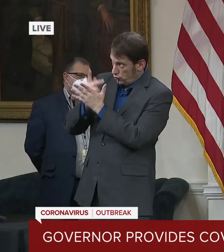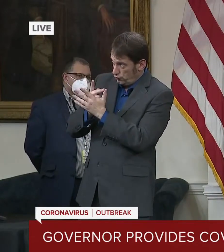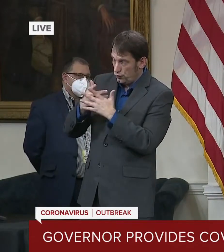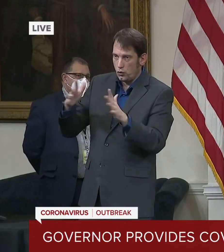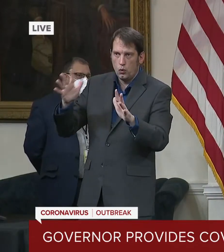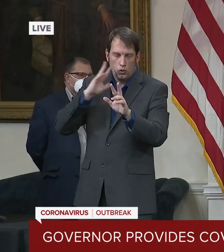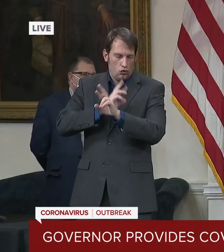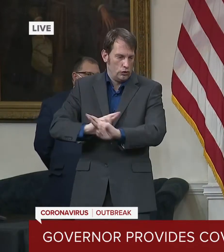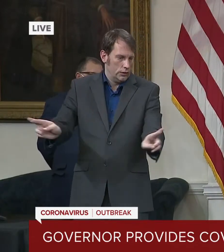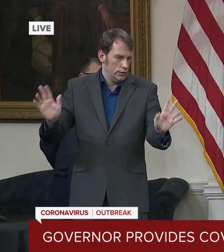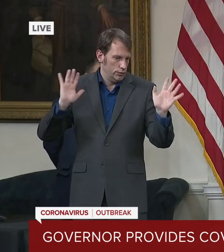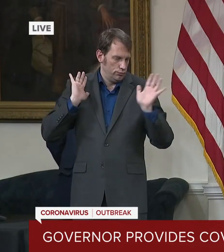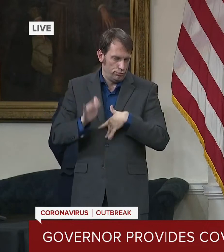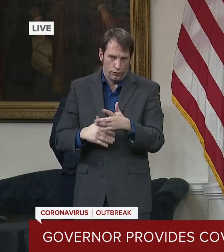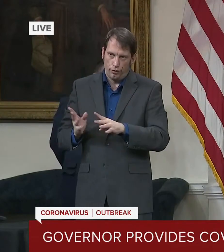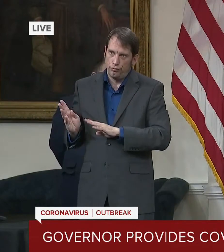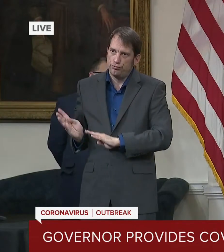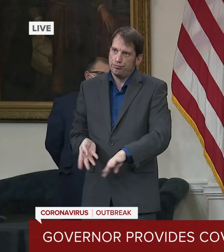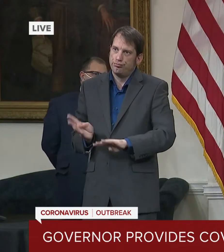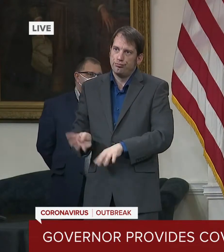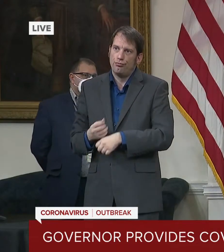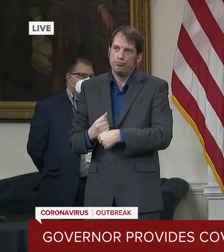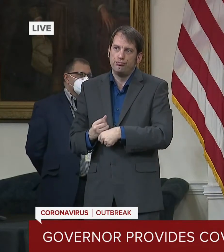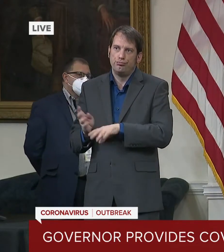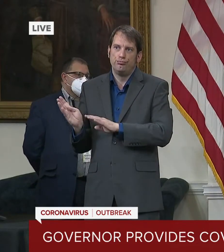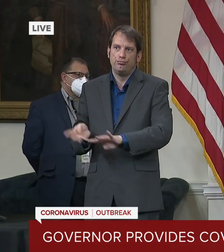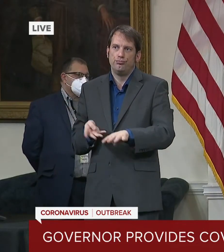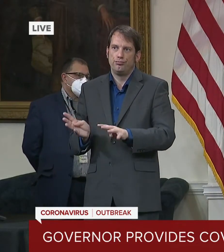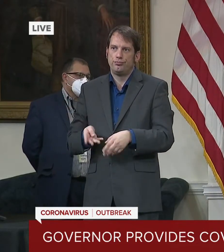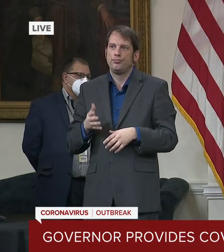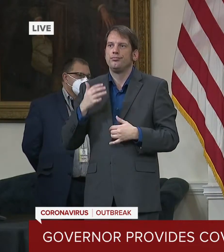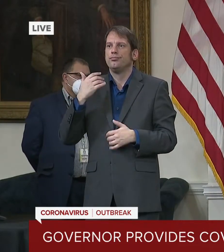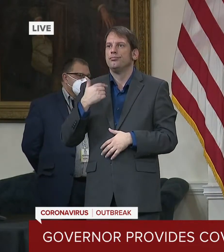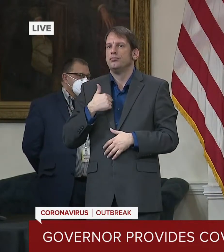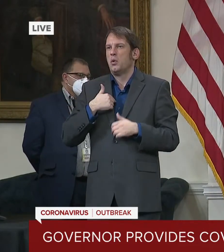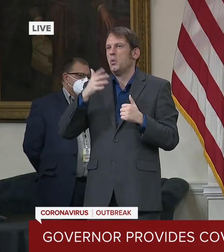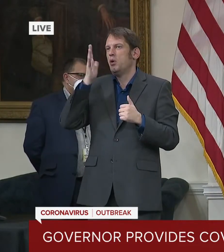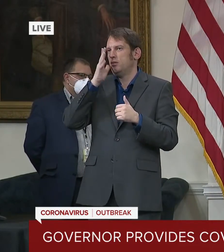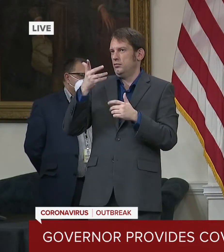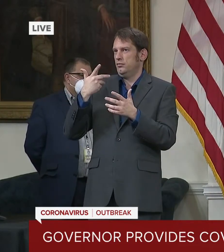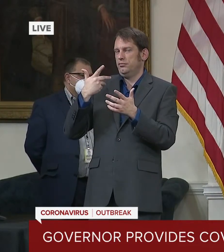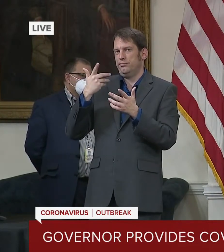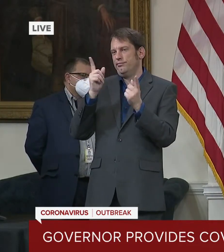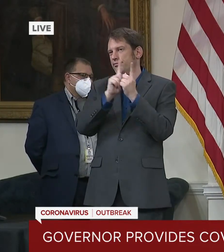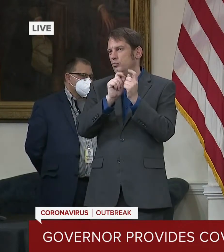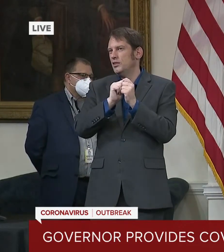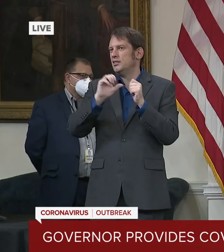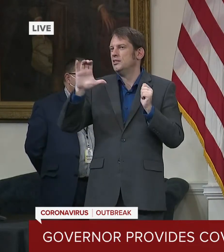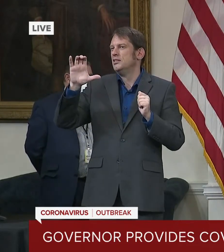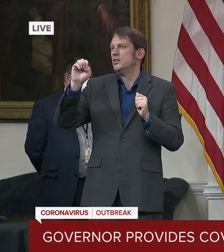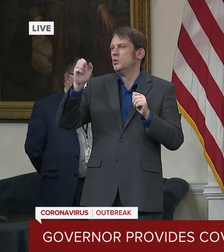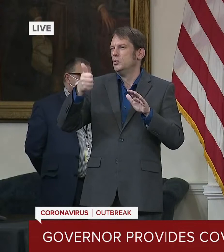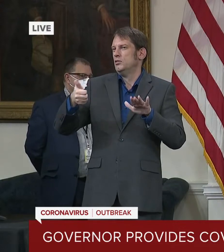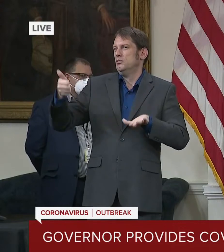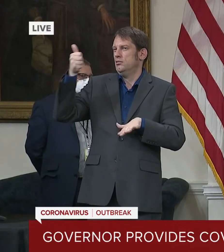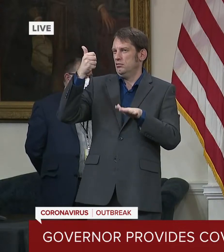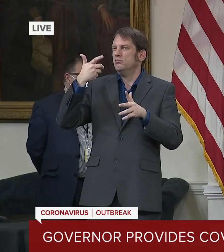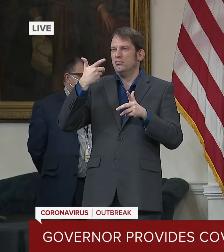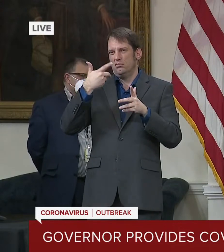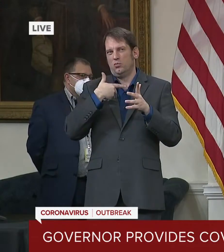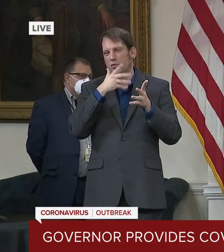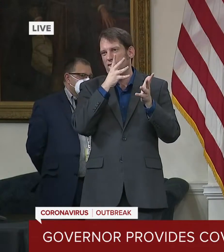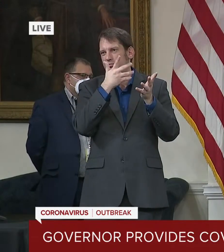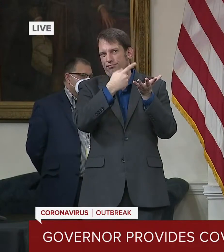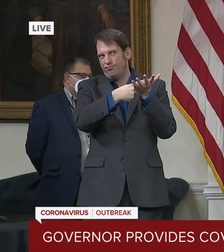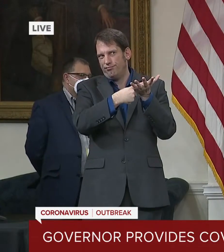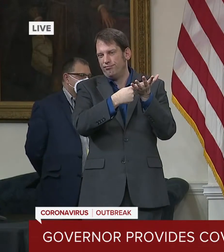so I'm supposed to be talking with the CEO of that group. I think my chief of staff talked with them today, and I'm going to be talking with them in the next day or